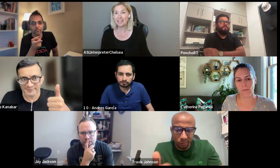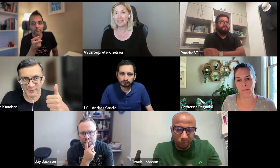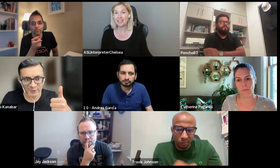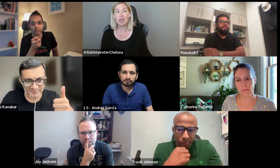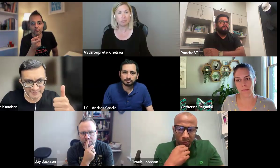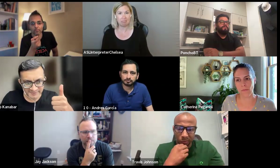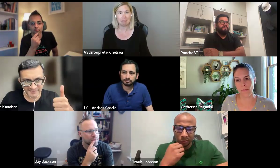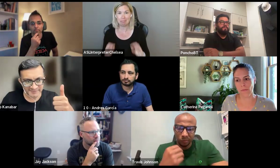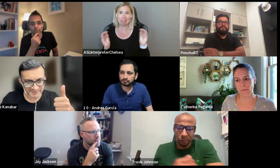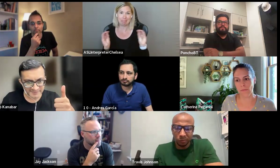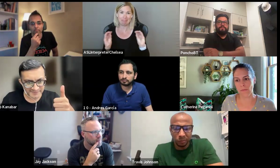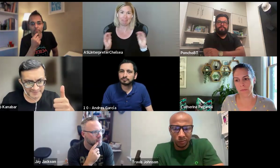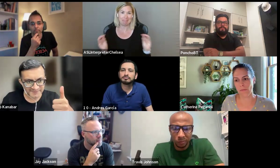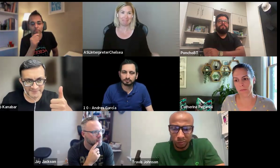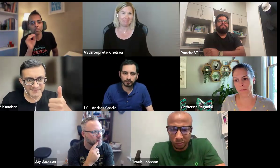Good, good.